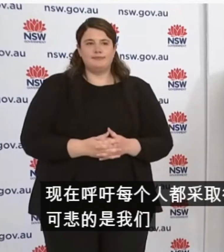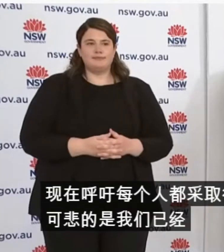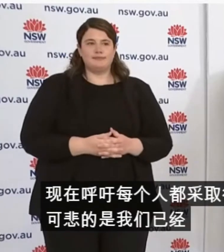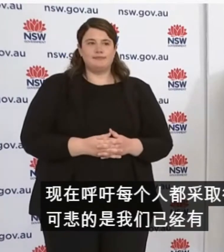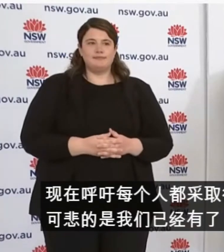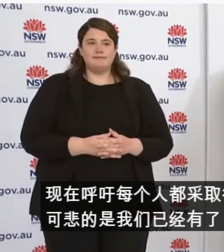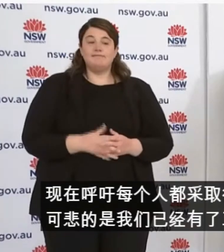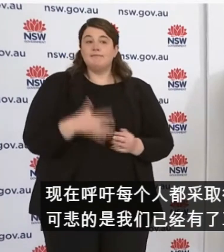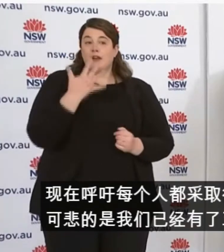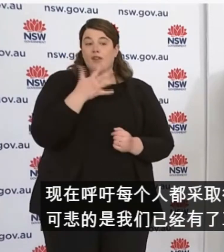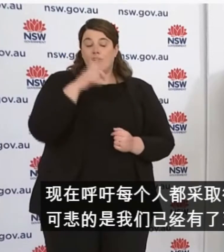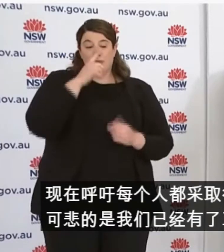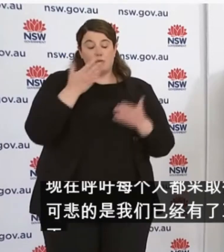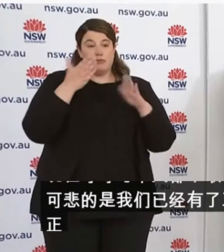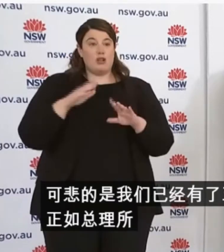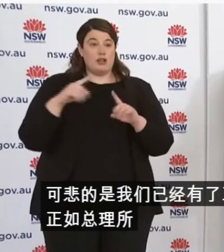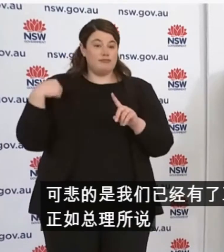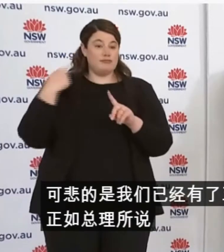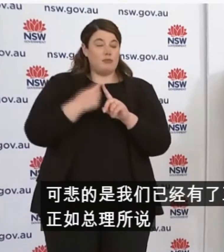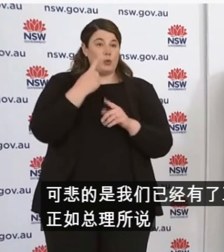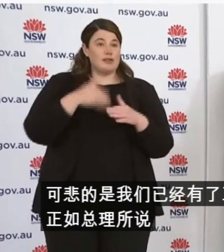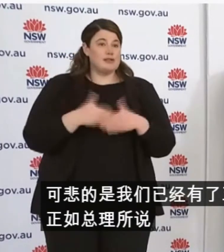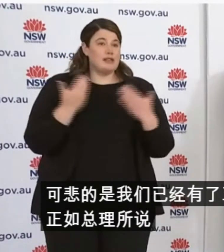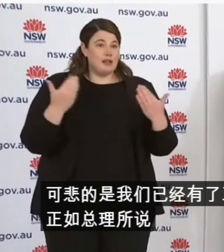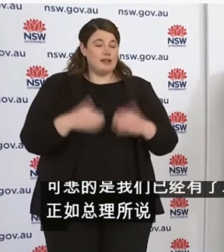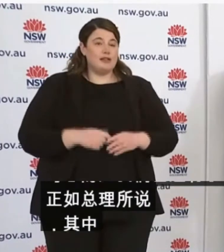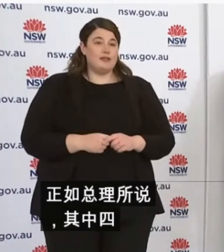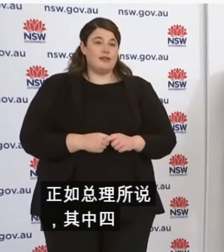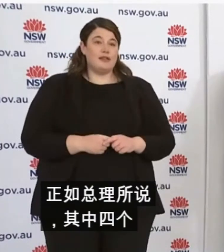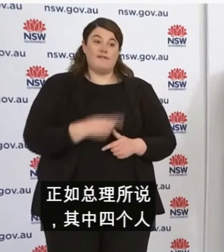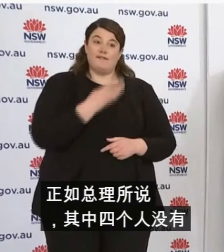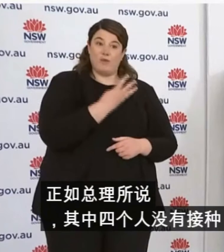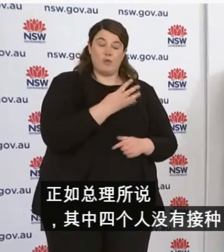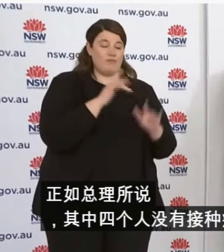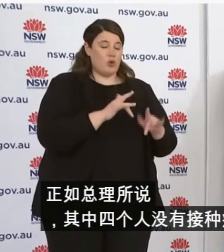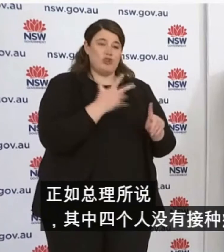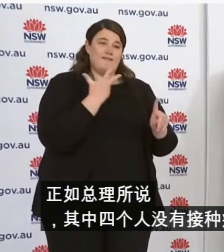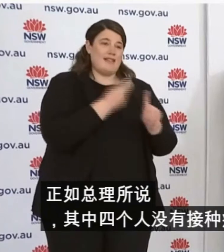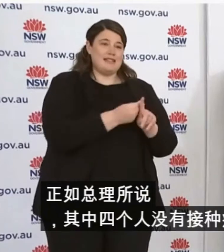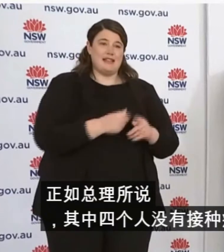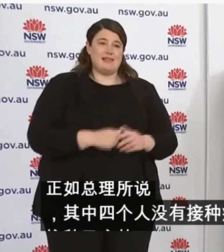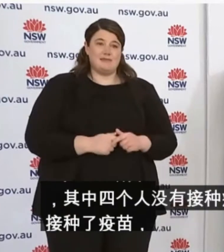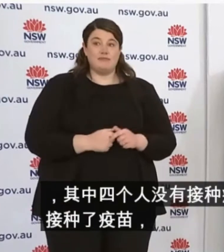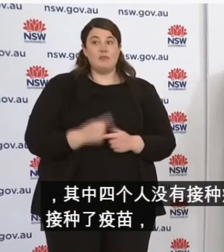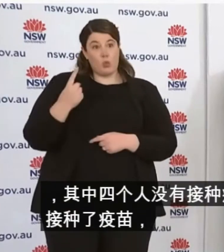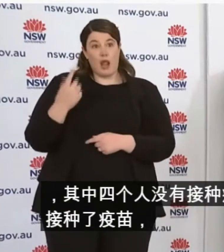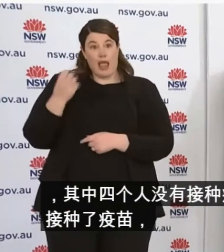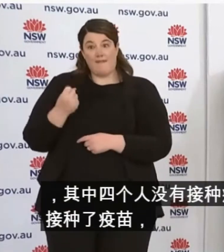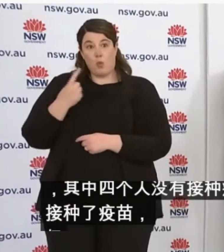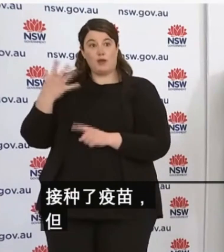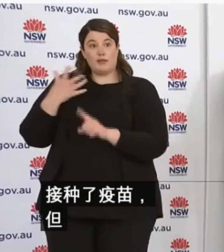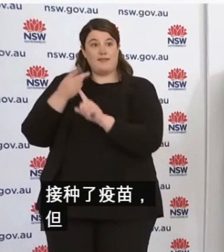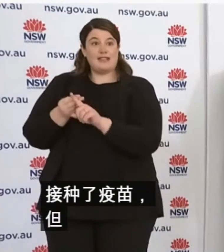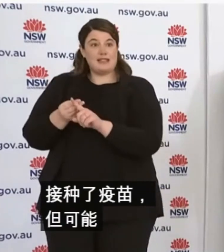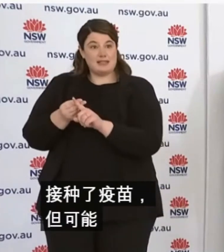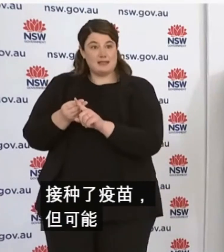Sadly, we've had the 5 deaths, and as the Premier has indicated, 4 of them were not vaccinated. 1 was vaccinated,